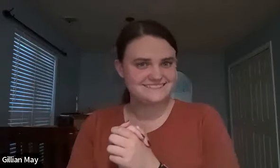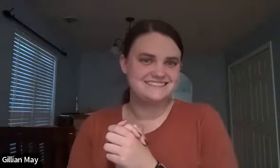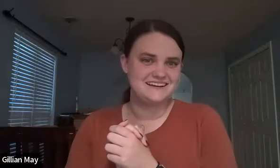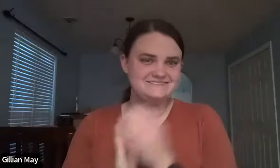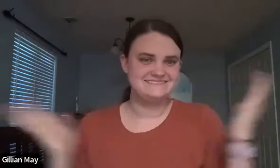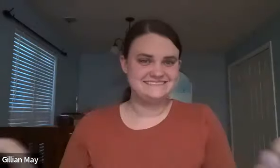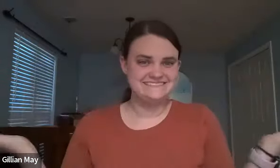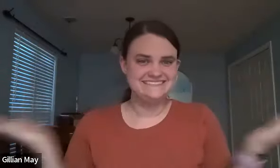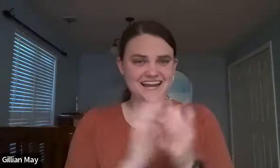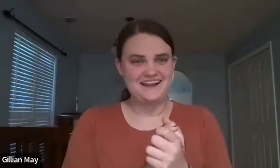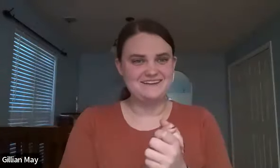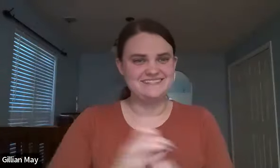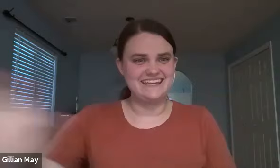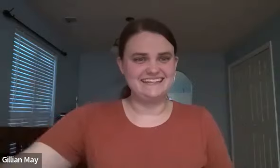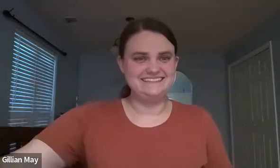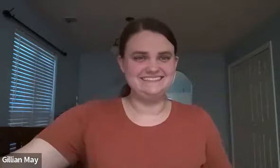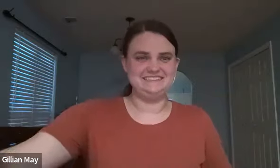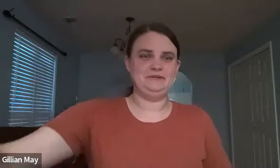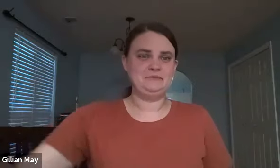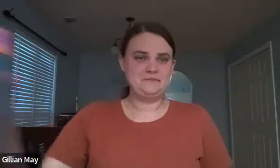So, all right, Miss Katie.